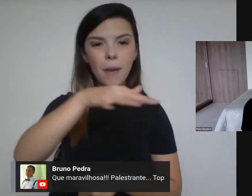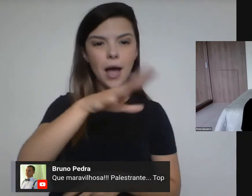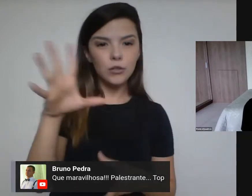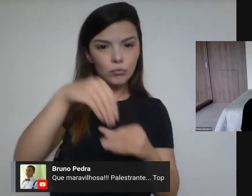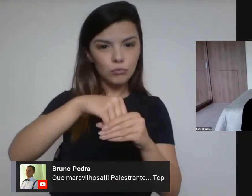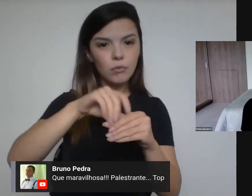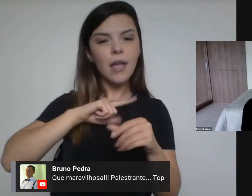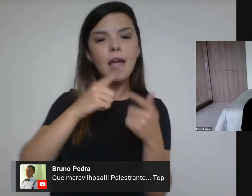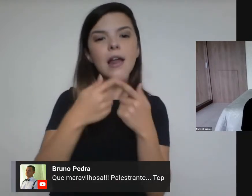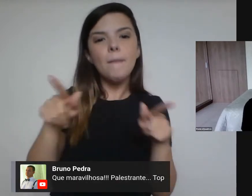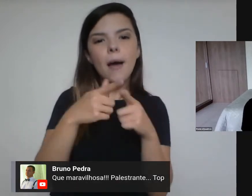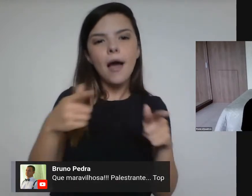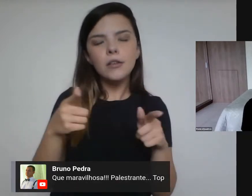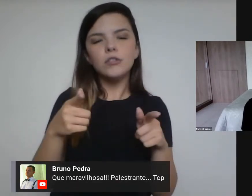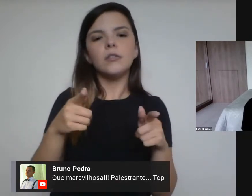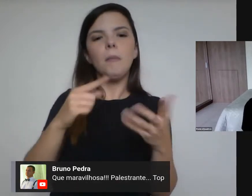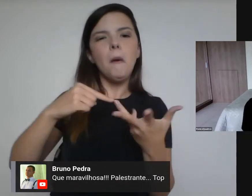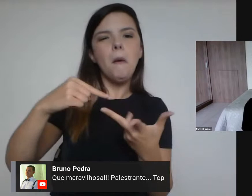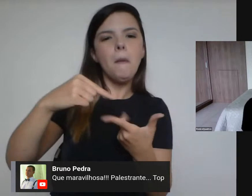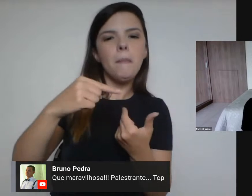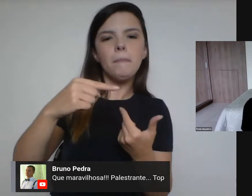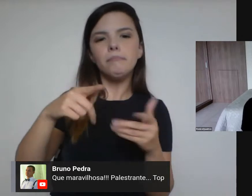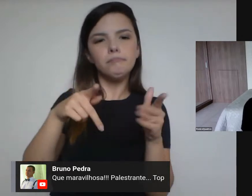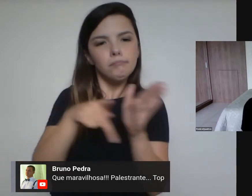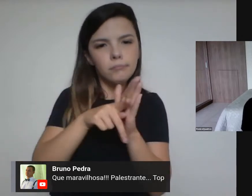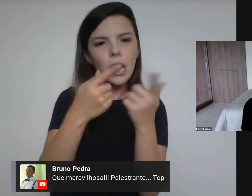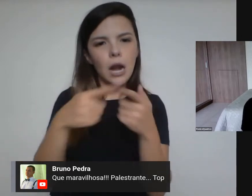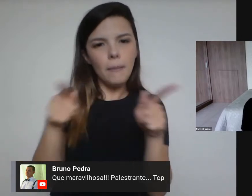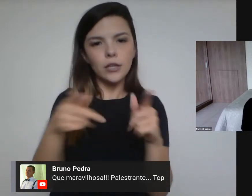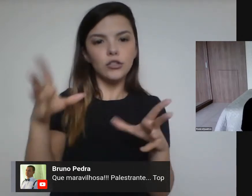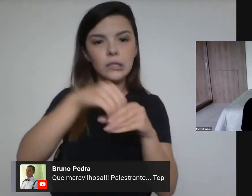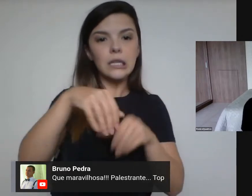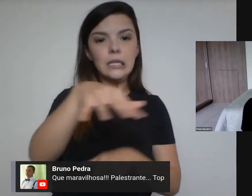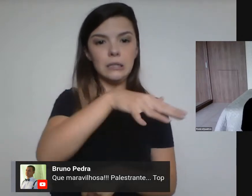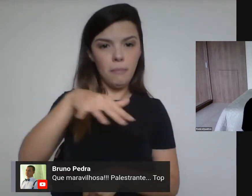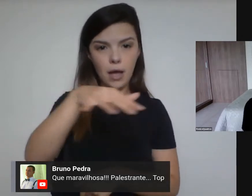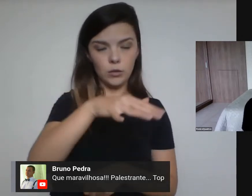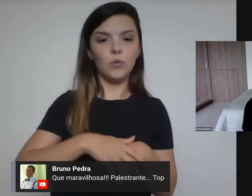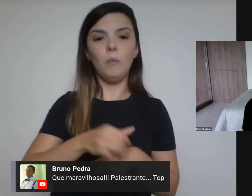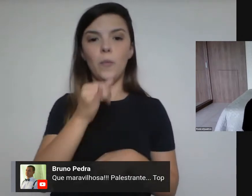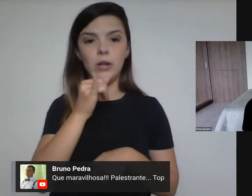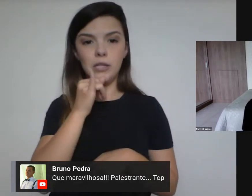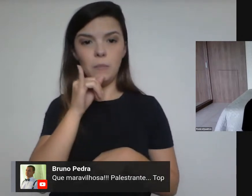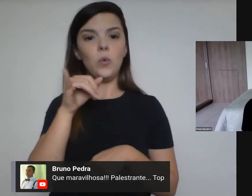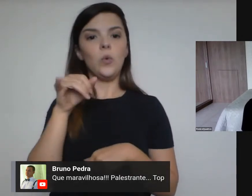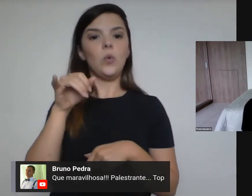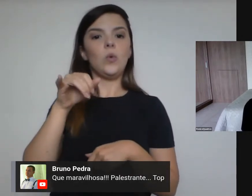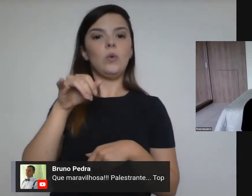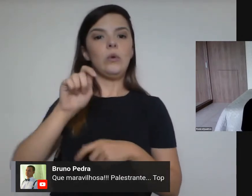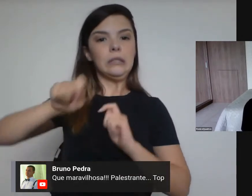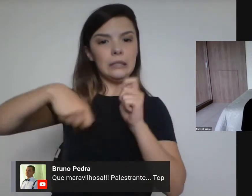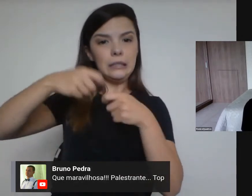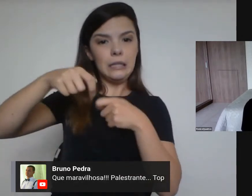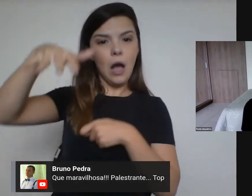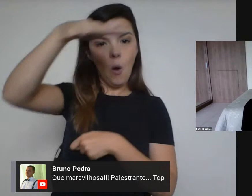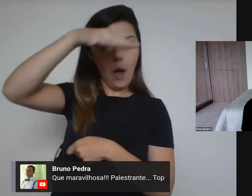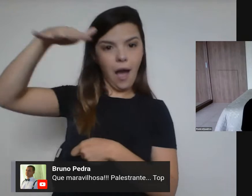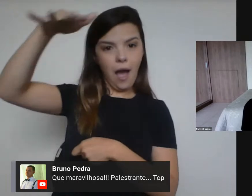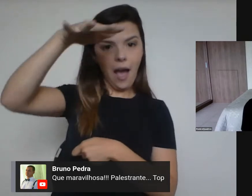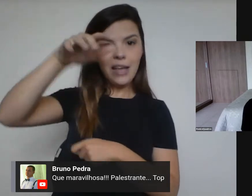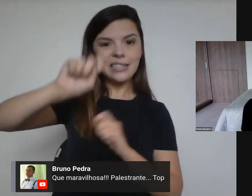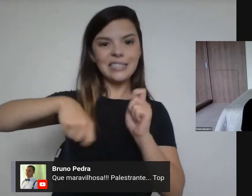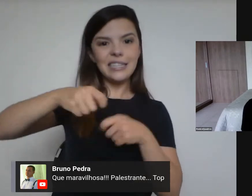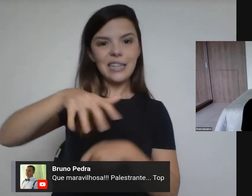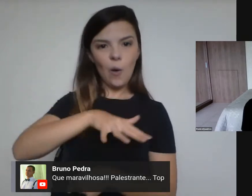functions, as in the distinction from signs realizing upper and lower areas, that is claimed to